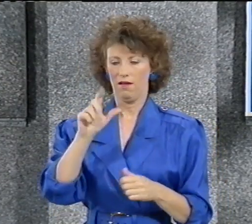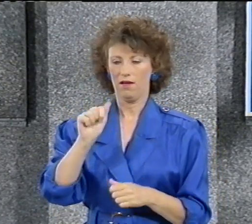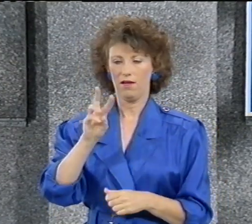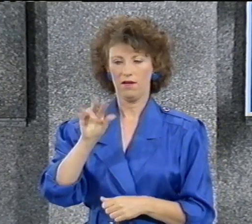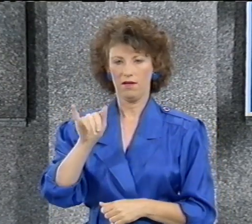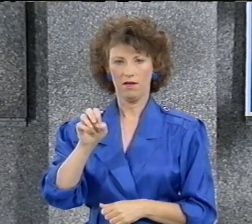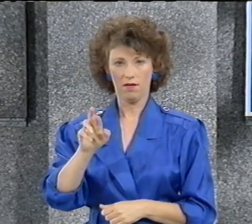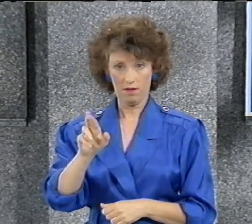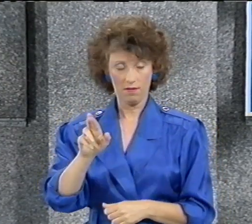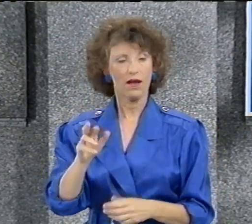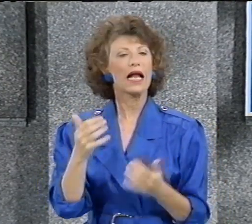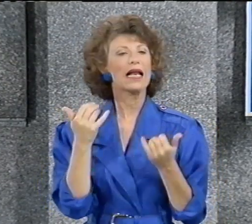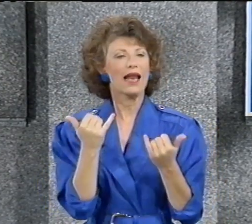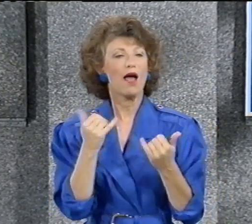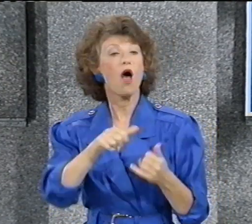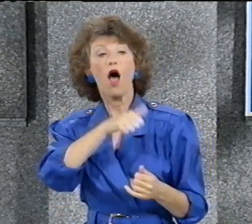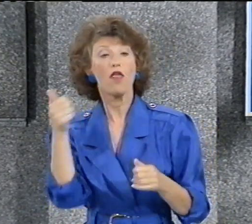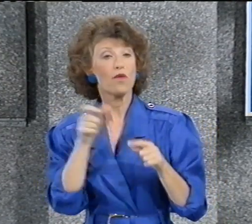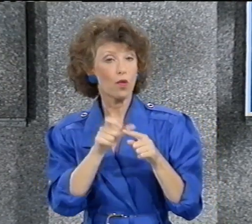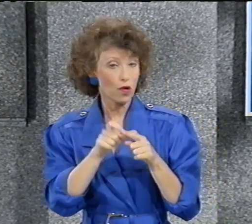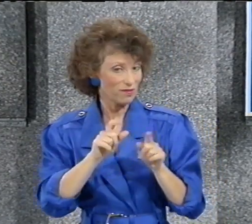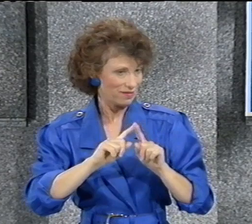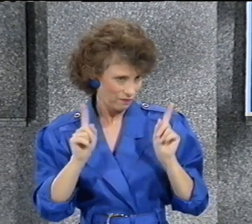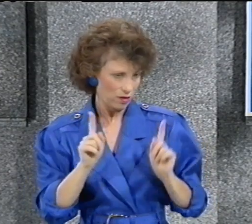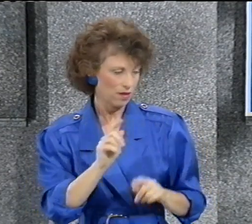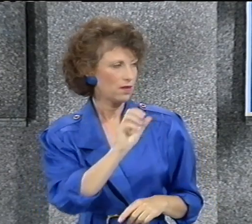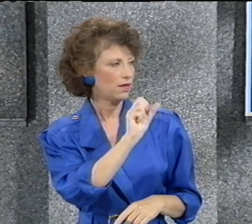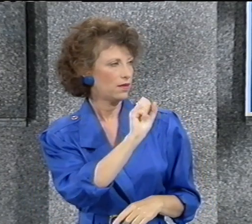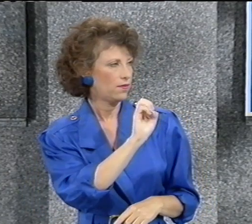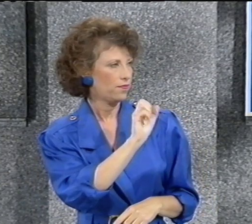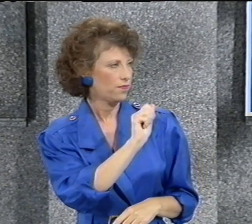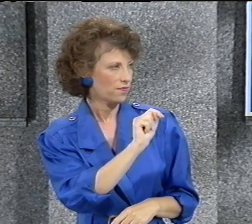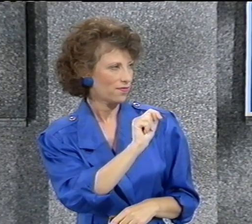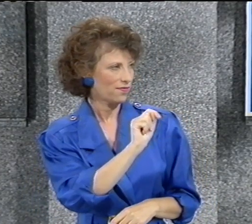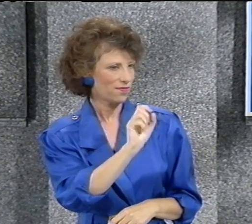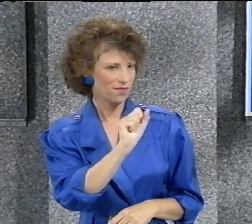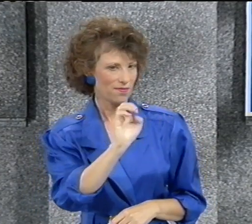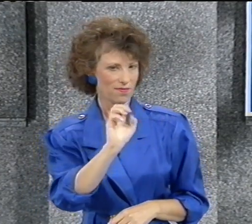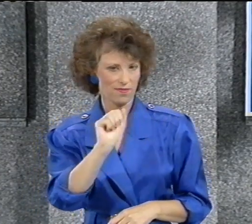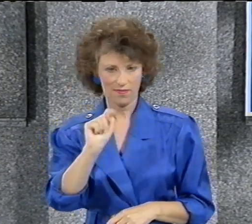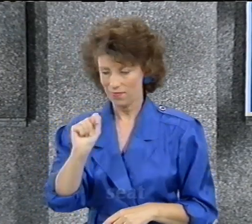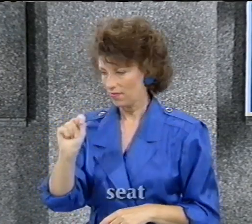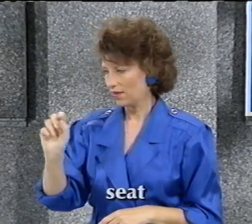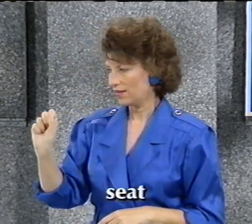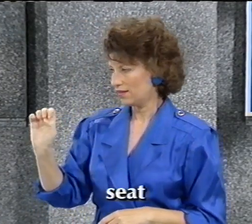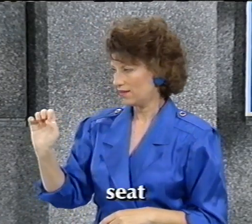And now contrast that with this word, which doesn't have much shape change.